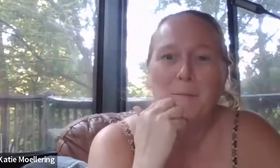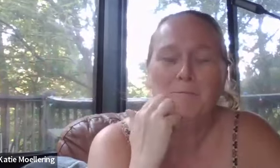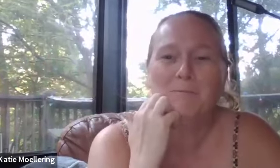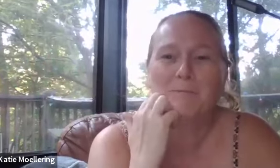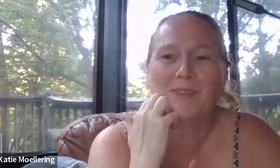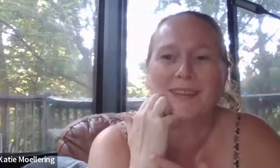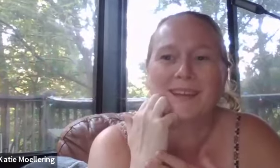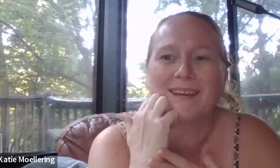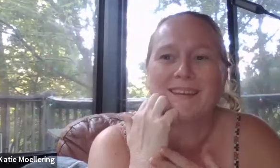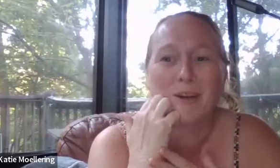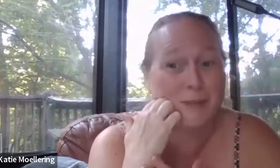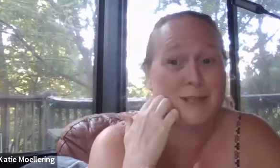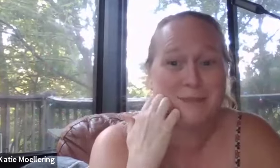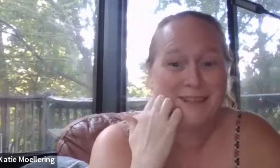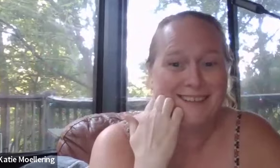Um, that would be something.